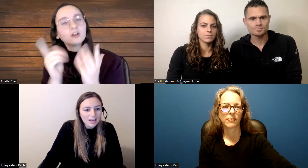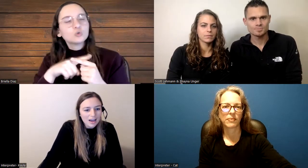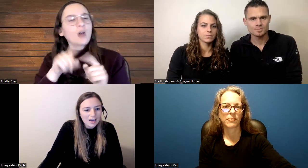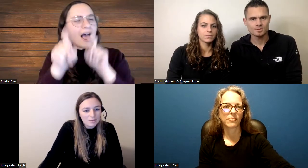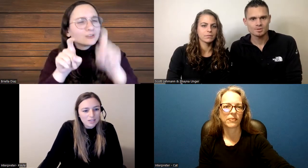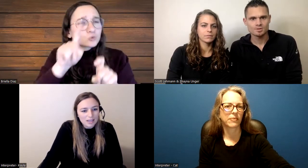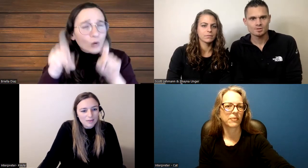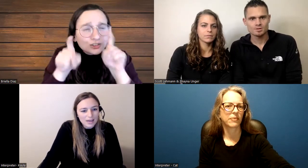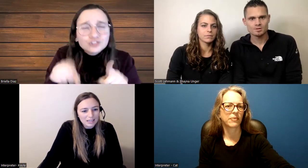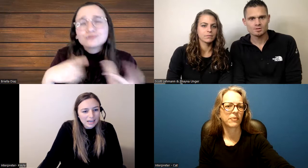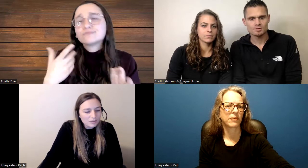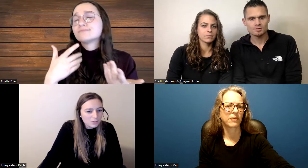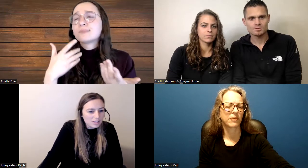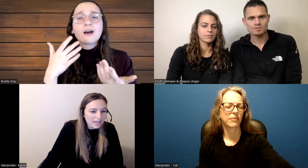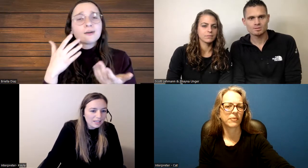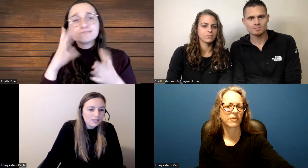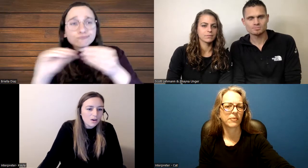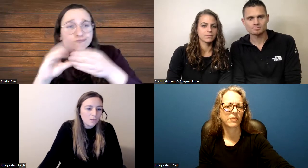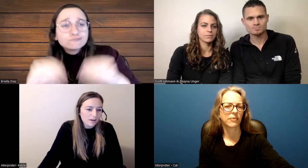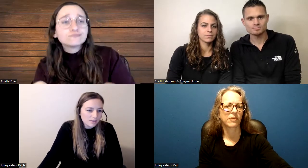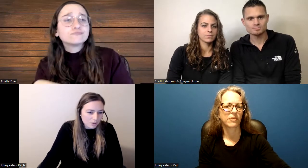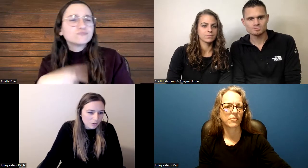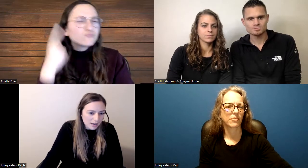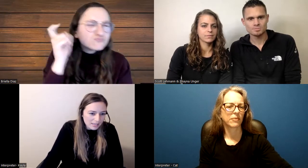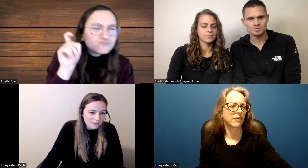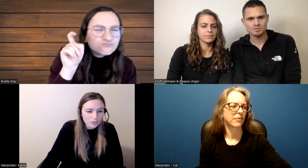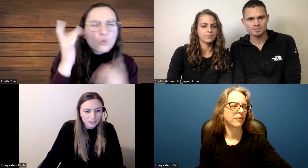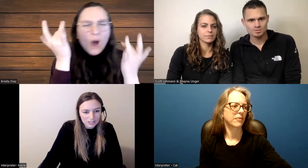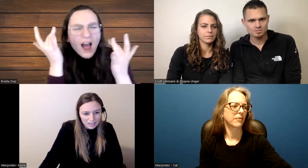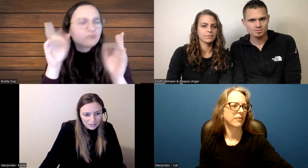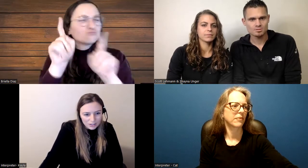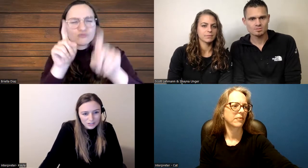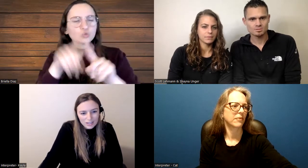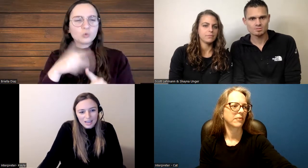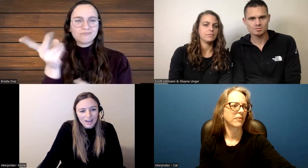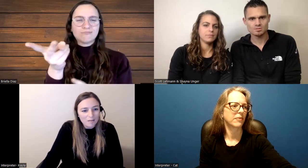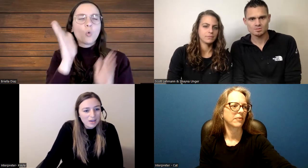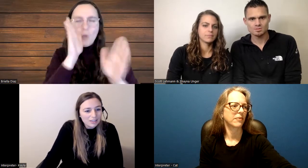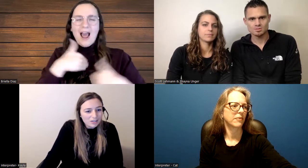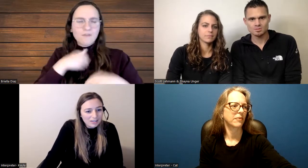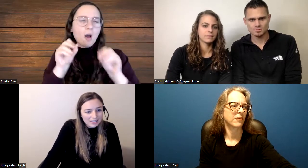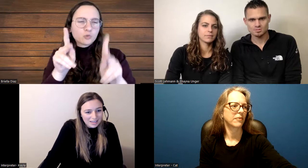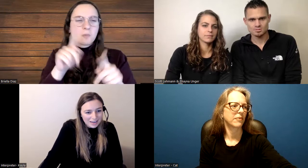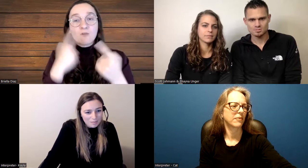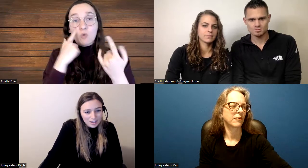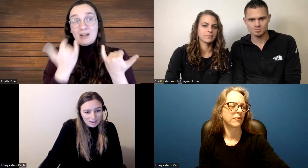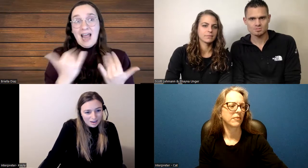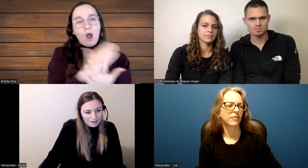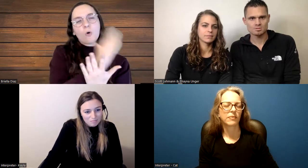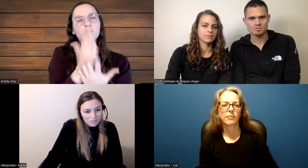discussion. And then kind of towards the end, we will have some Q&A time, questions and answers. And during that